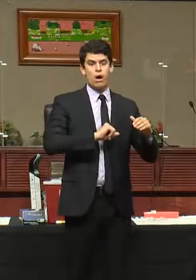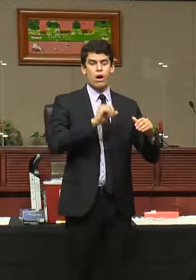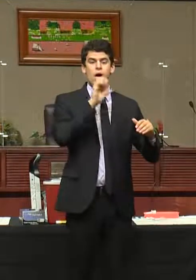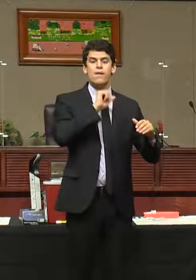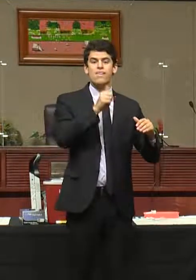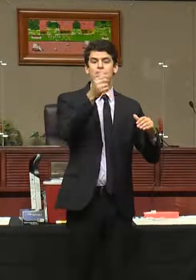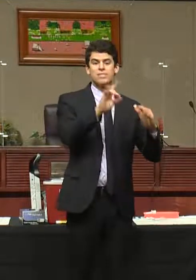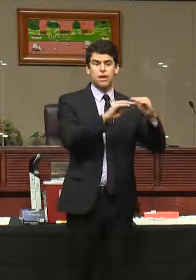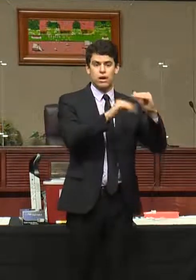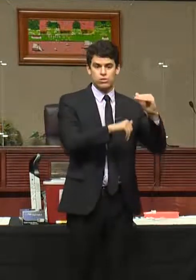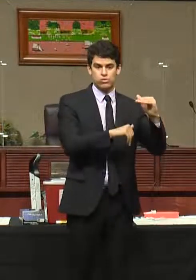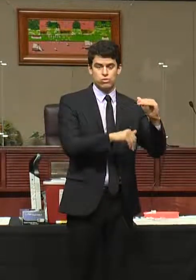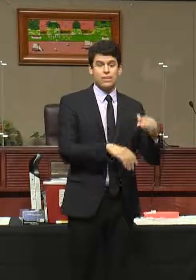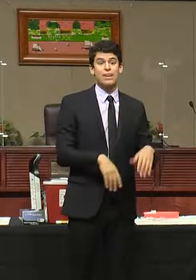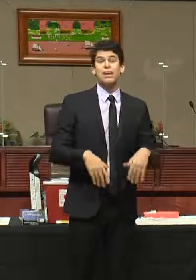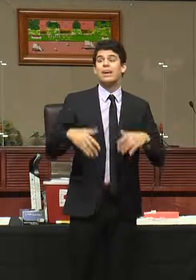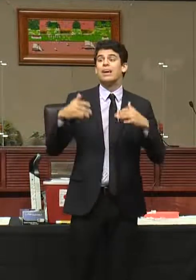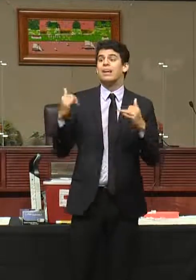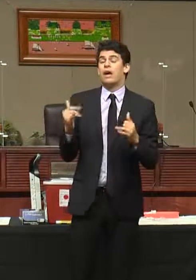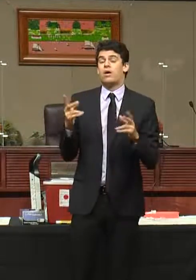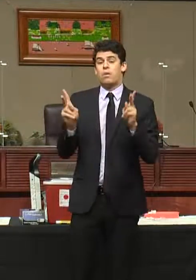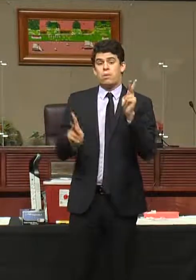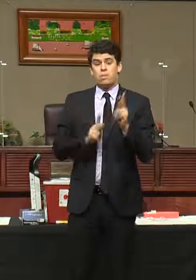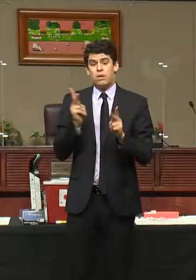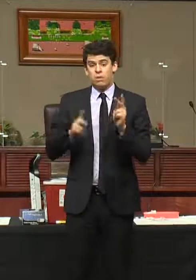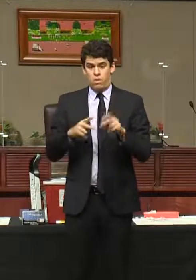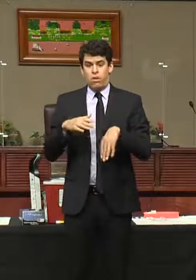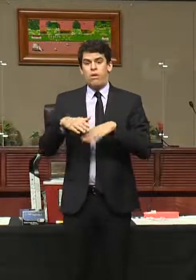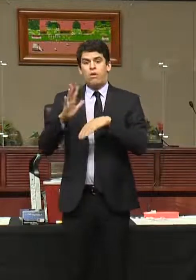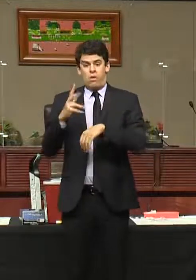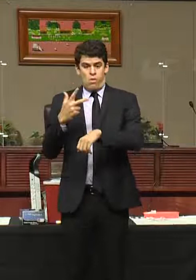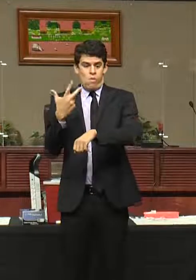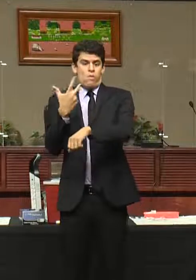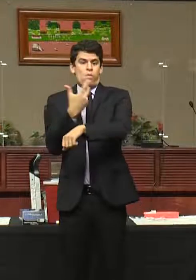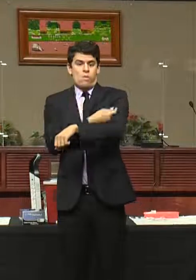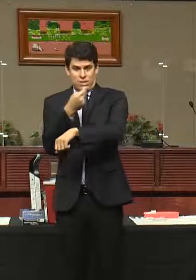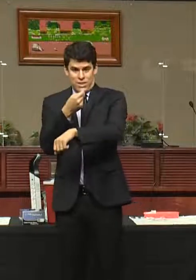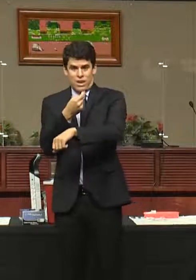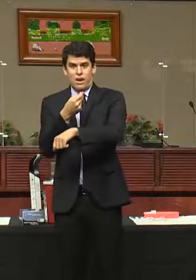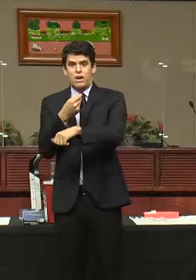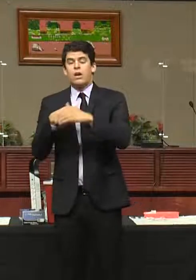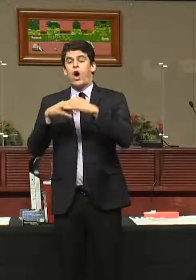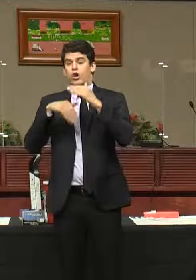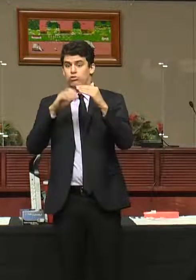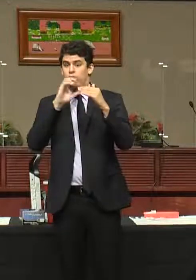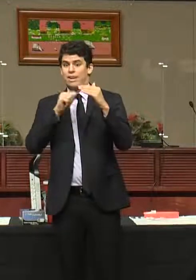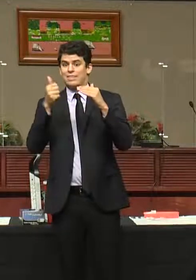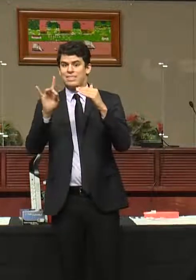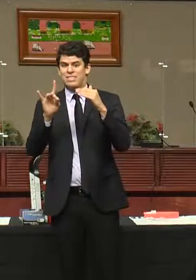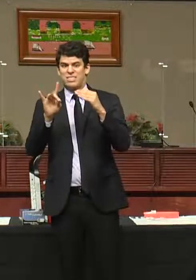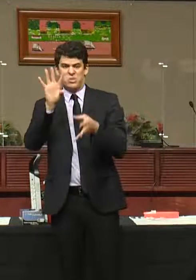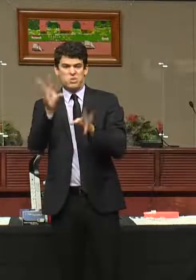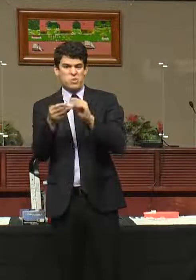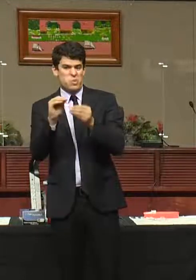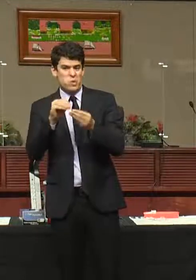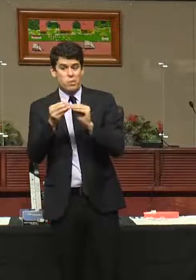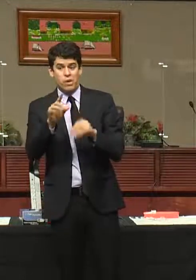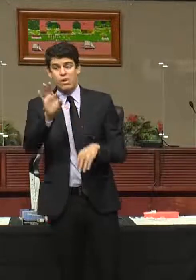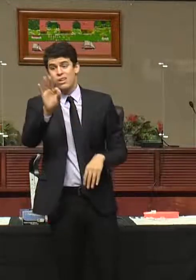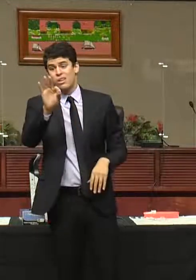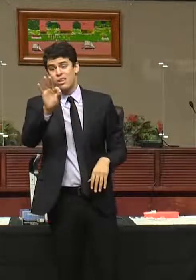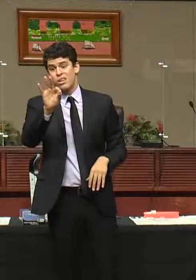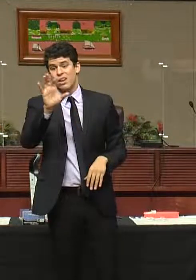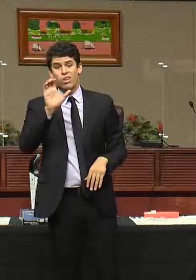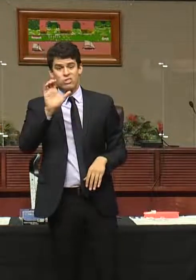received at least one or more doses under 18, only 996 in our county.